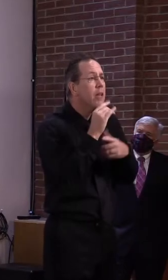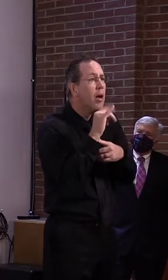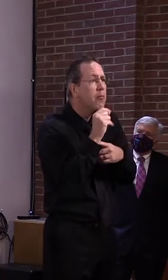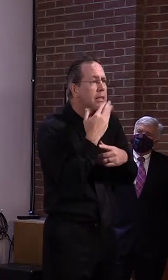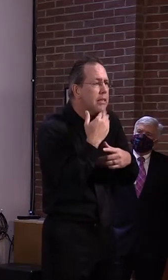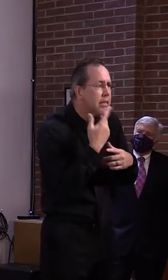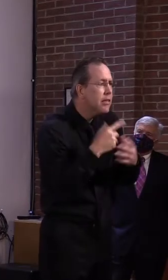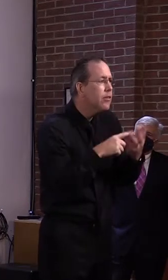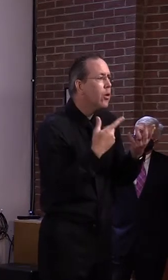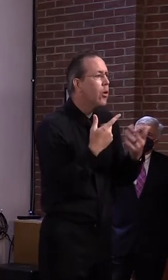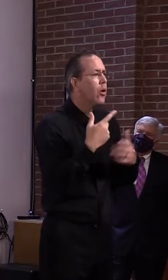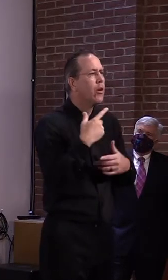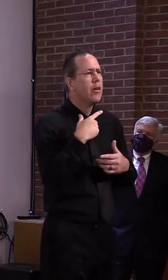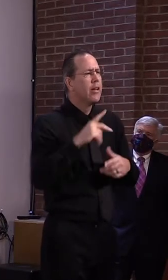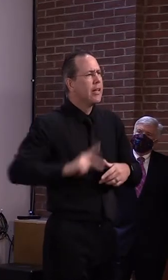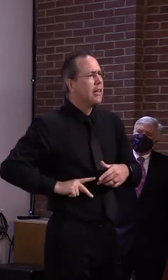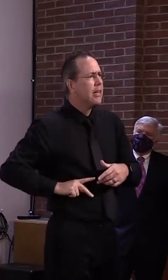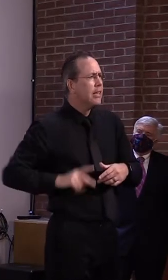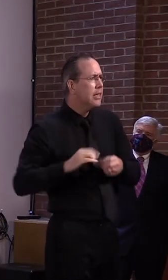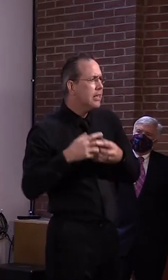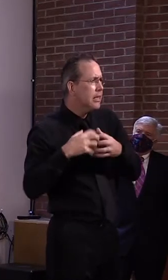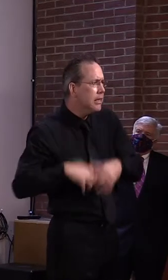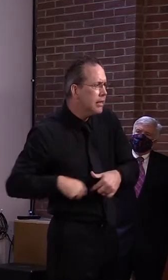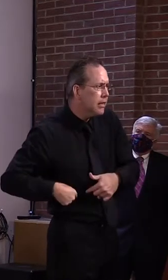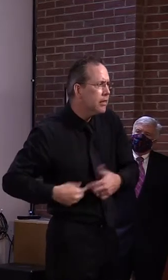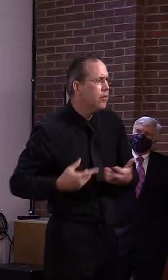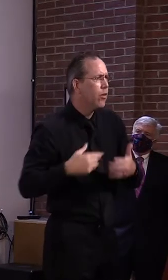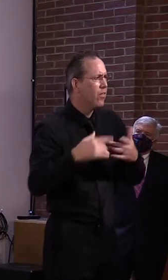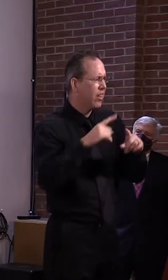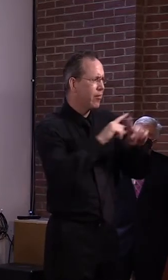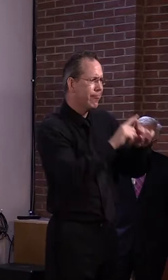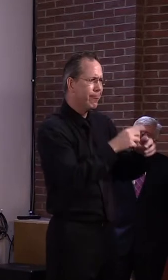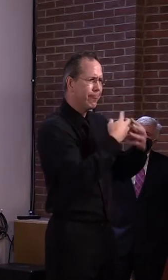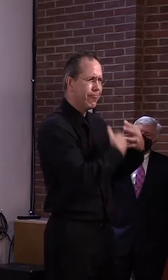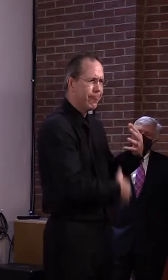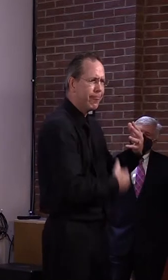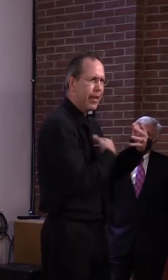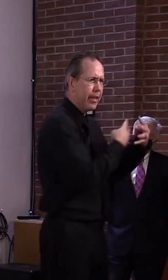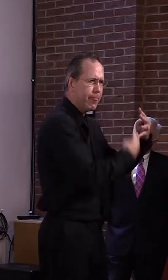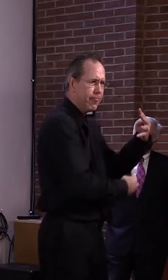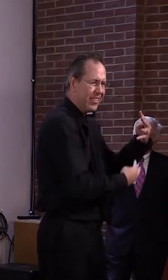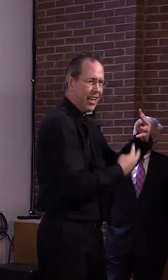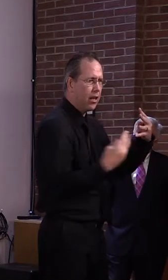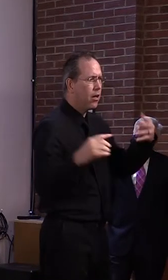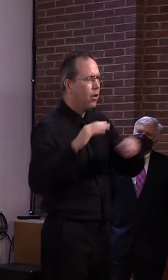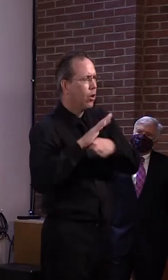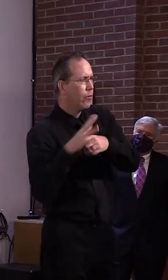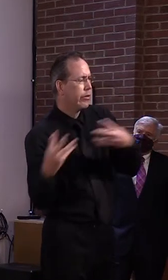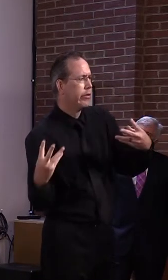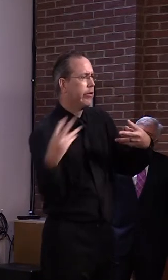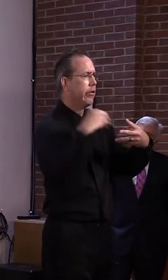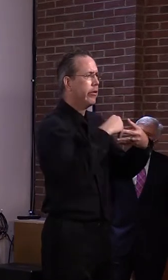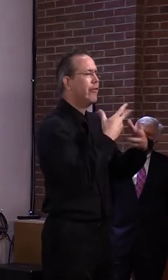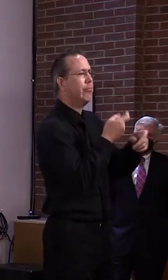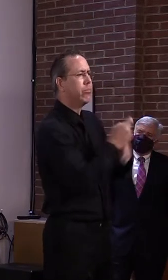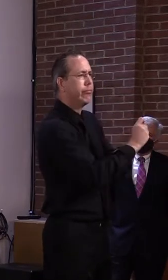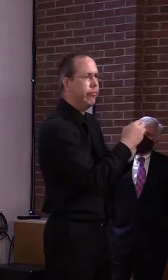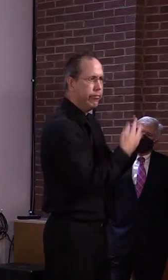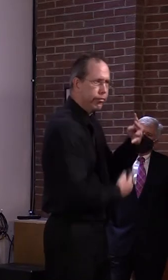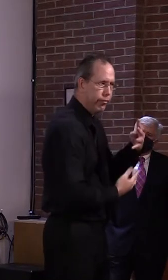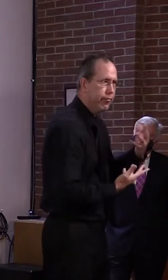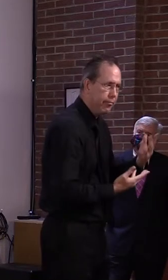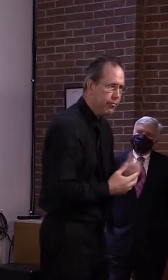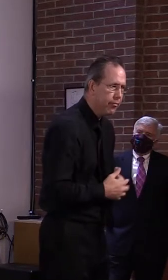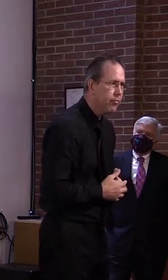on. Many of those do impact the most vulnerable in our society, which is why we are always trying to